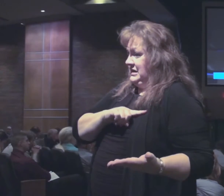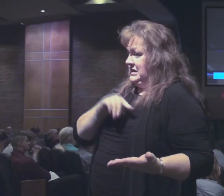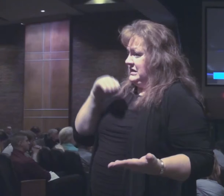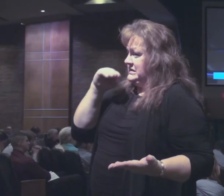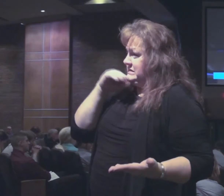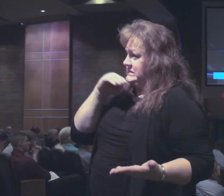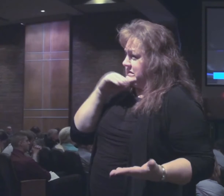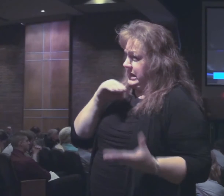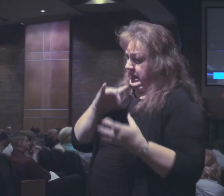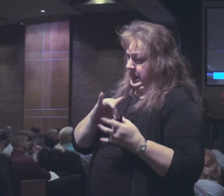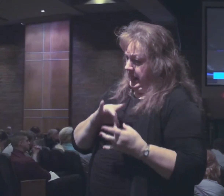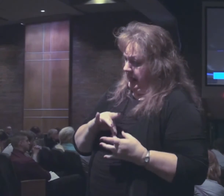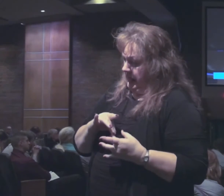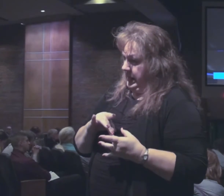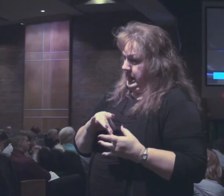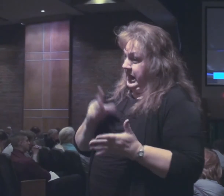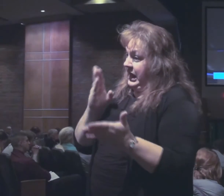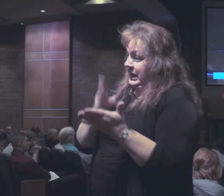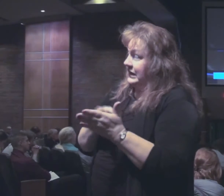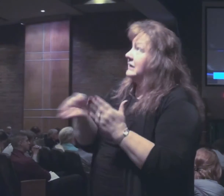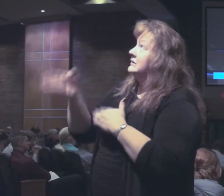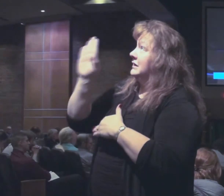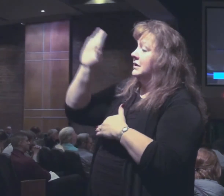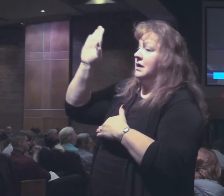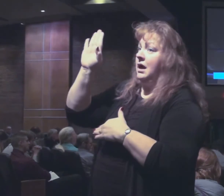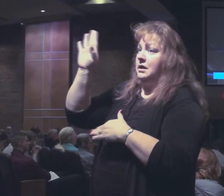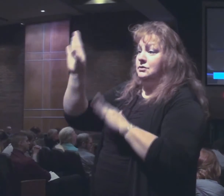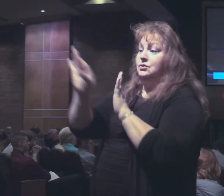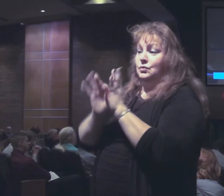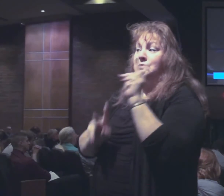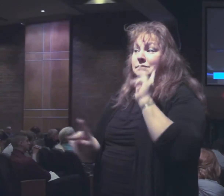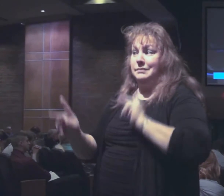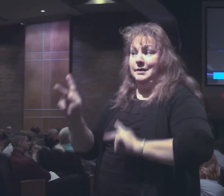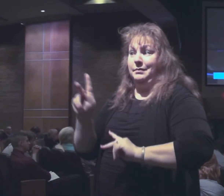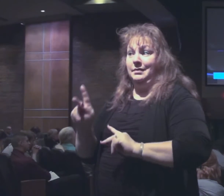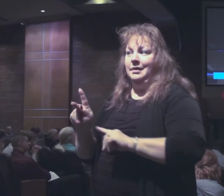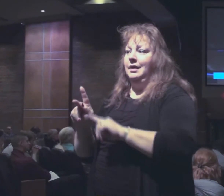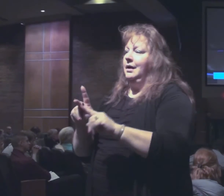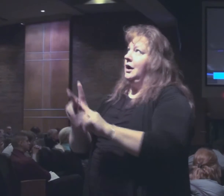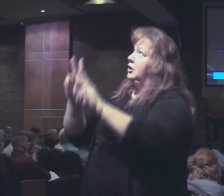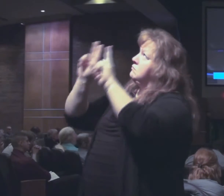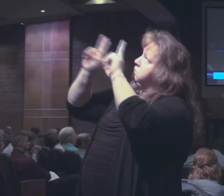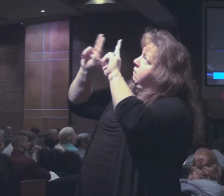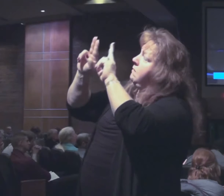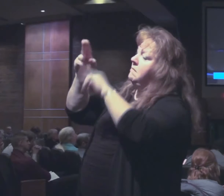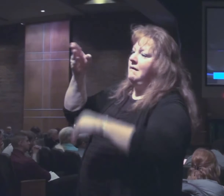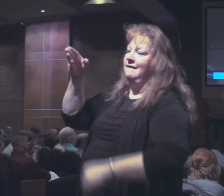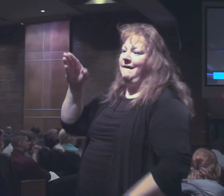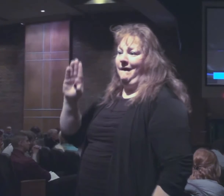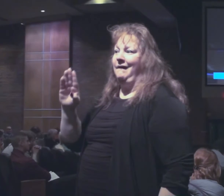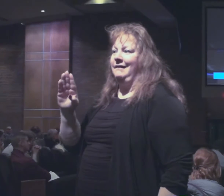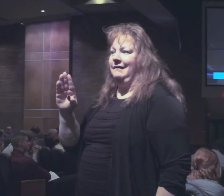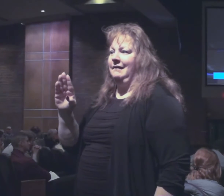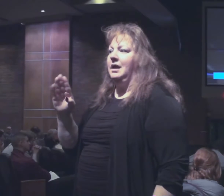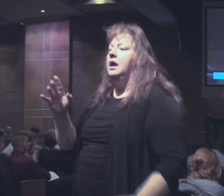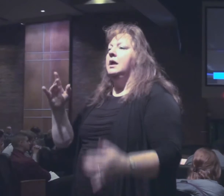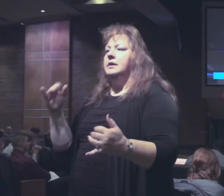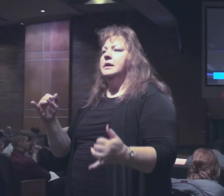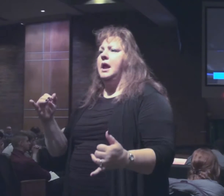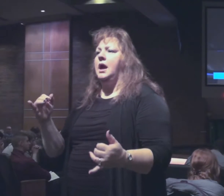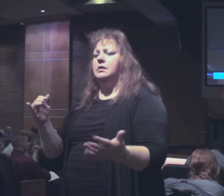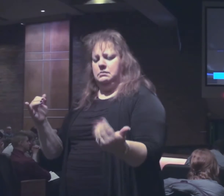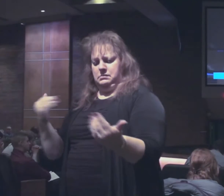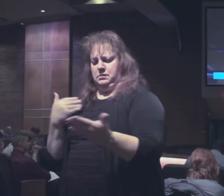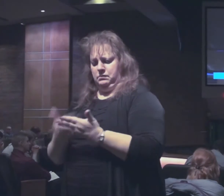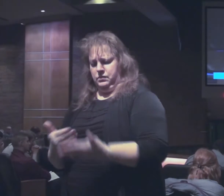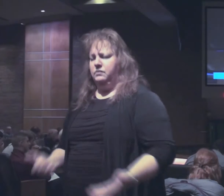slanderous accusations against God's people are attacking God. Now they want some